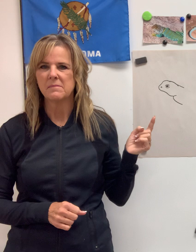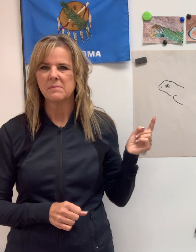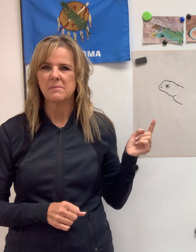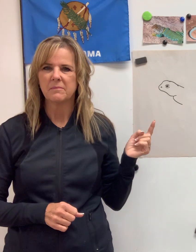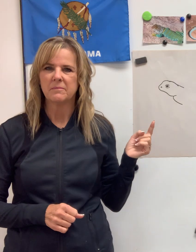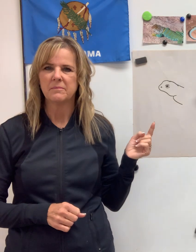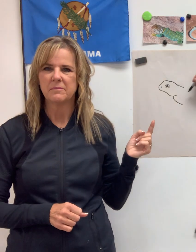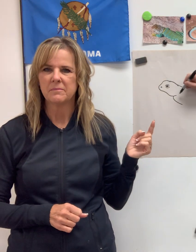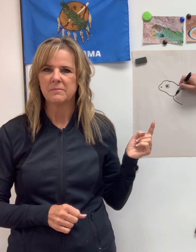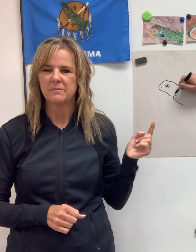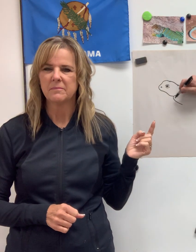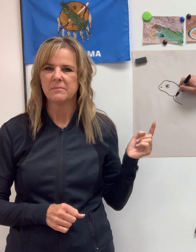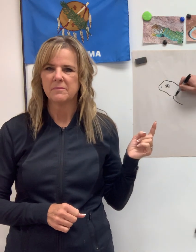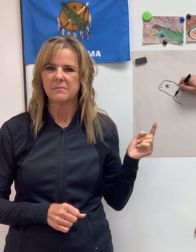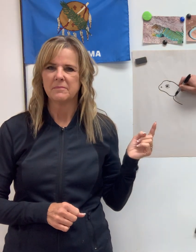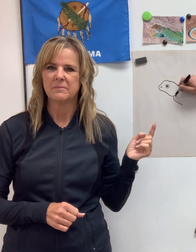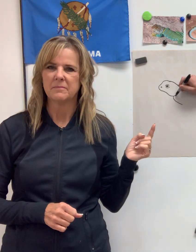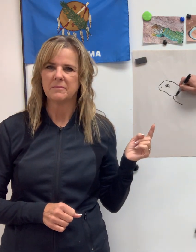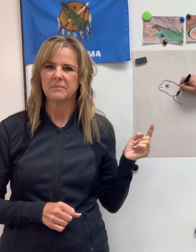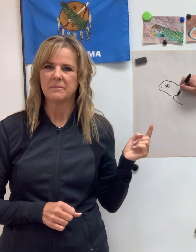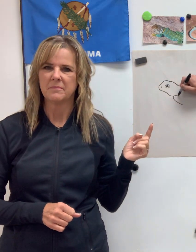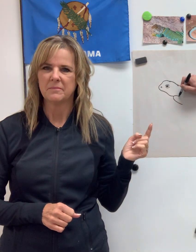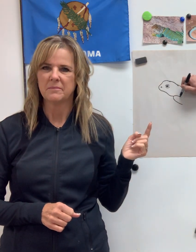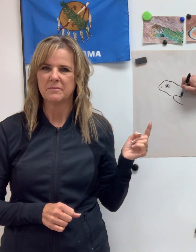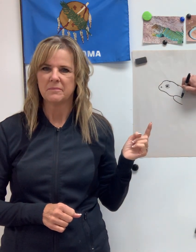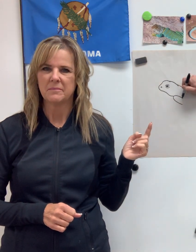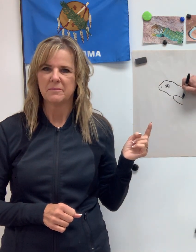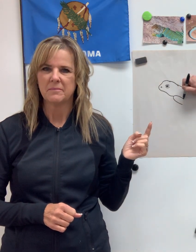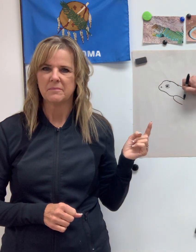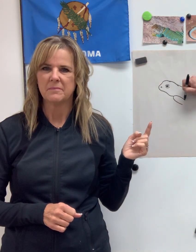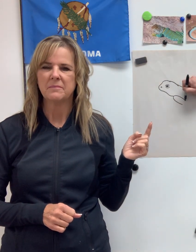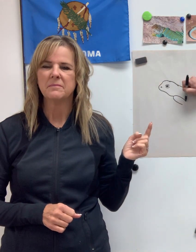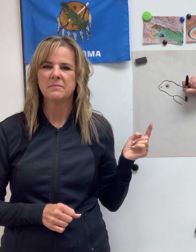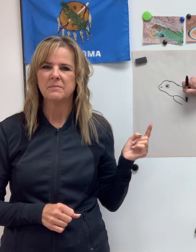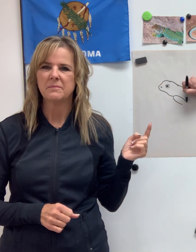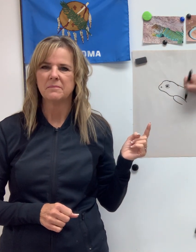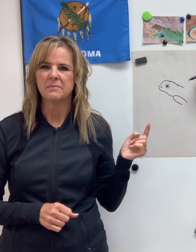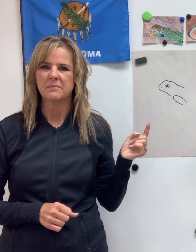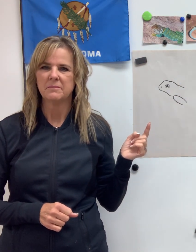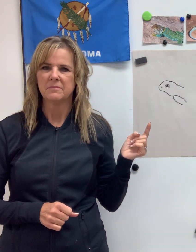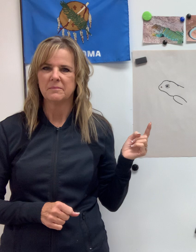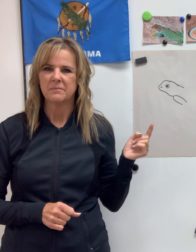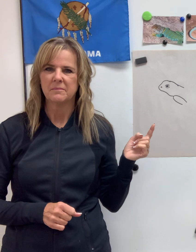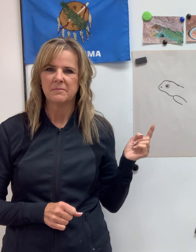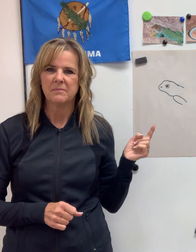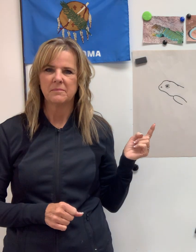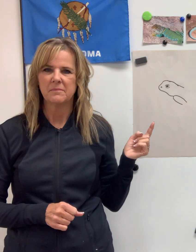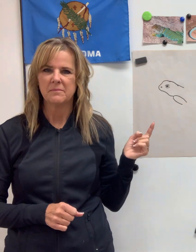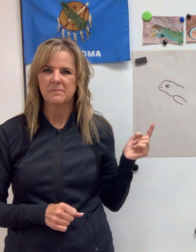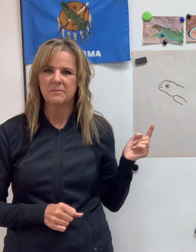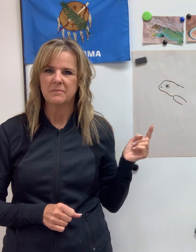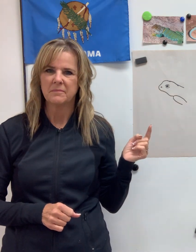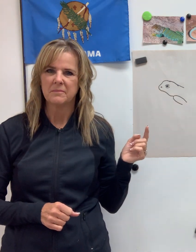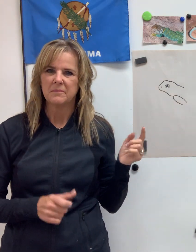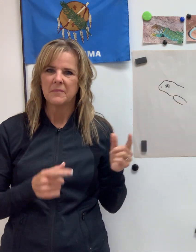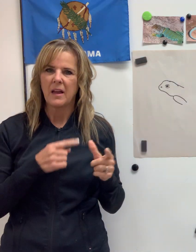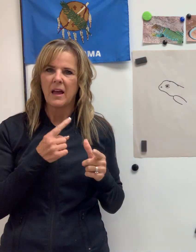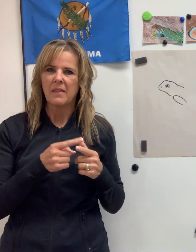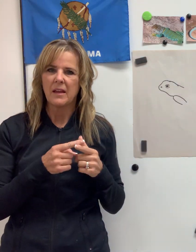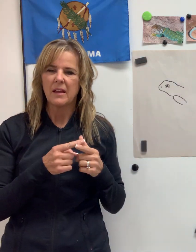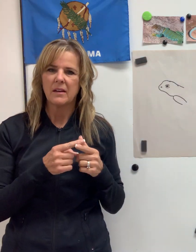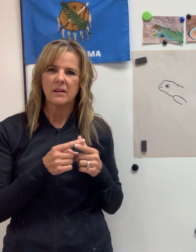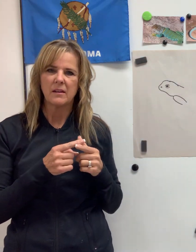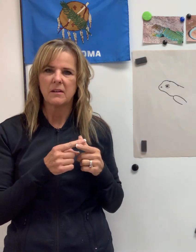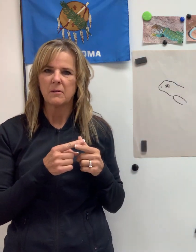And then we're just gonna go ahead and we're gonna make it on the other side. Just gonna double it and stop. And then it's gonna